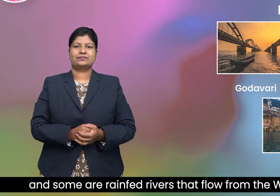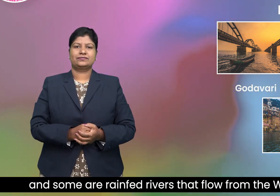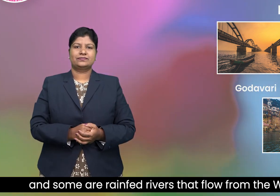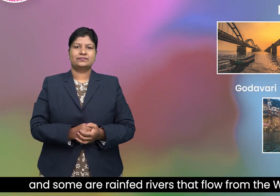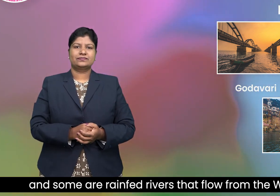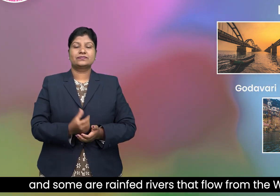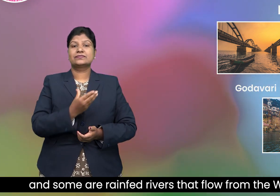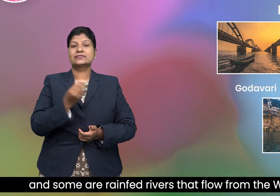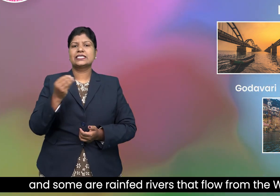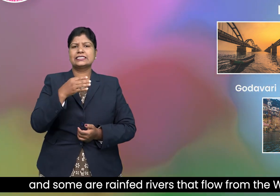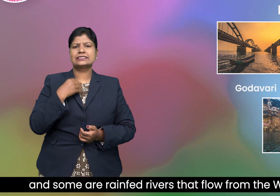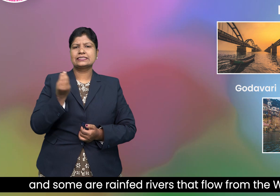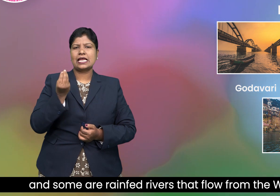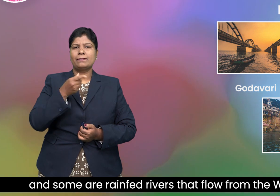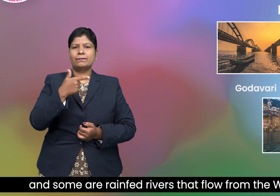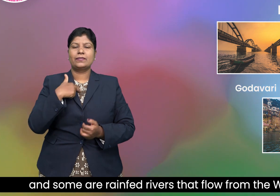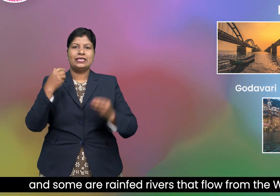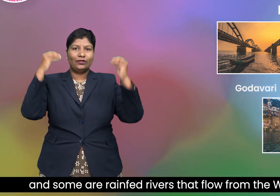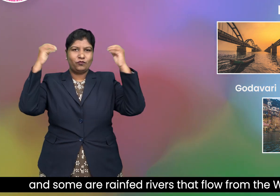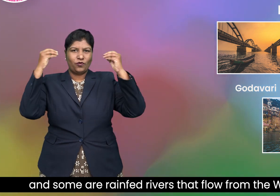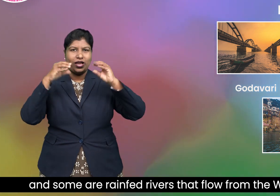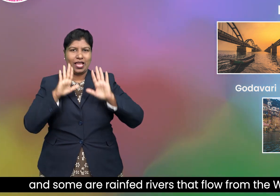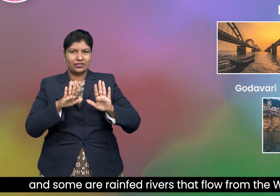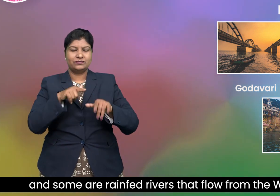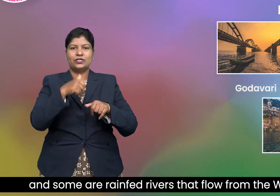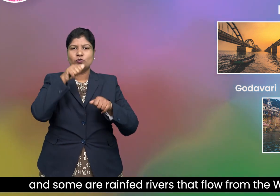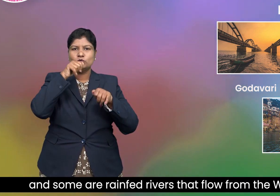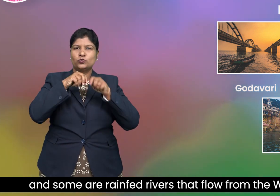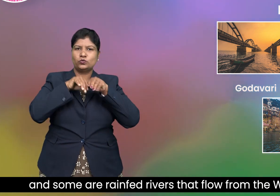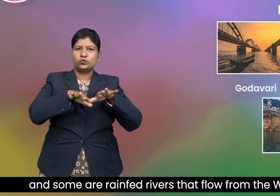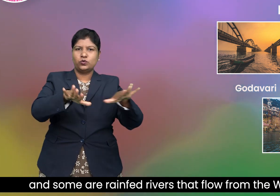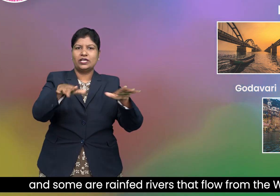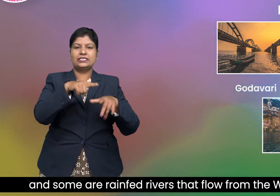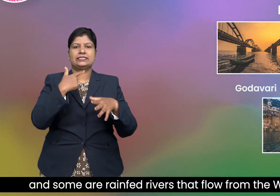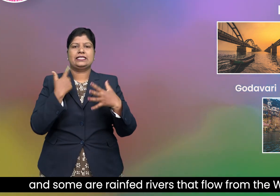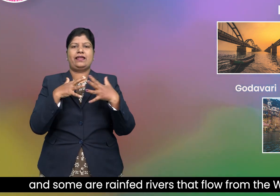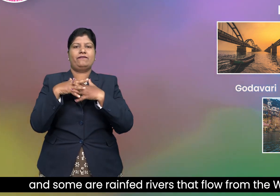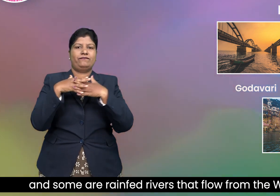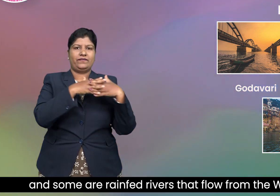and some are refined rivers that flow from the Western Guards.